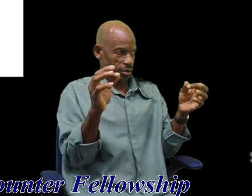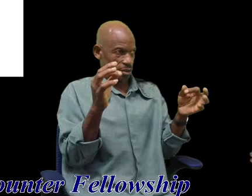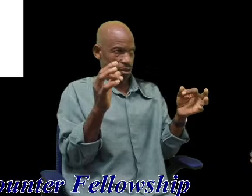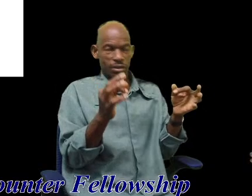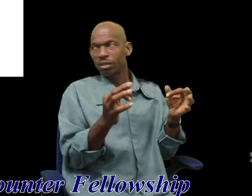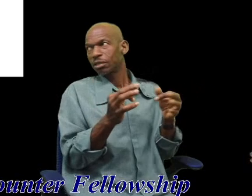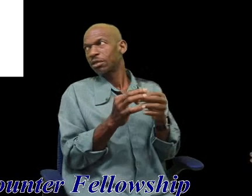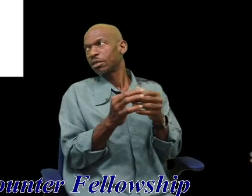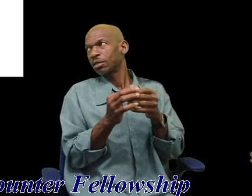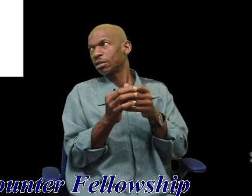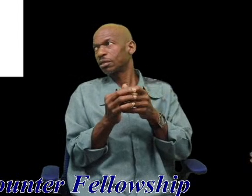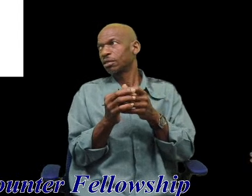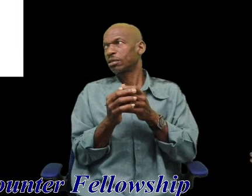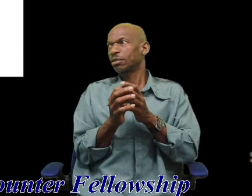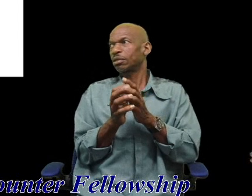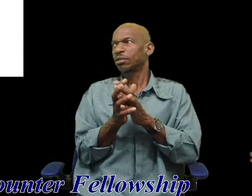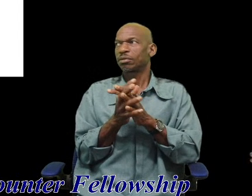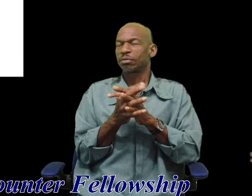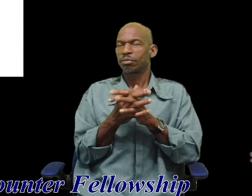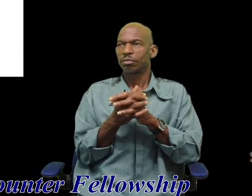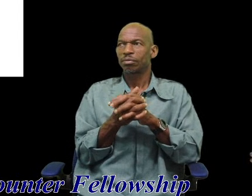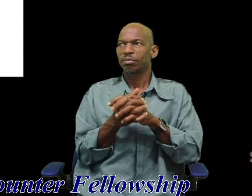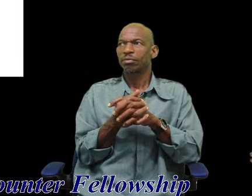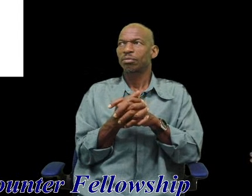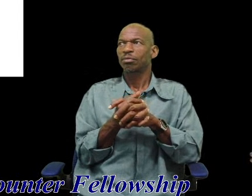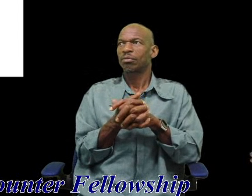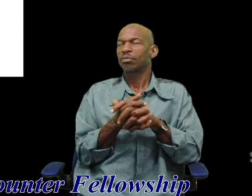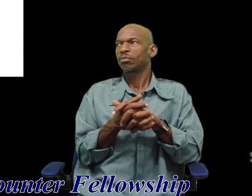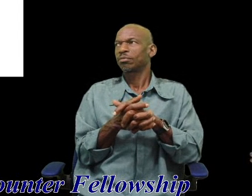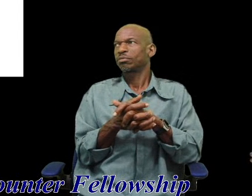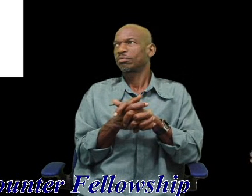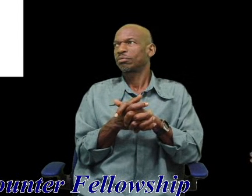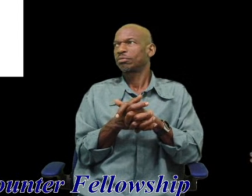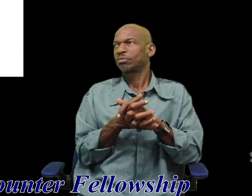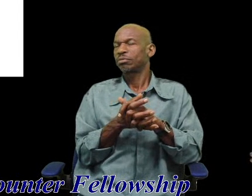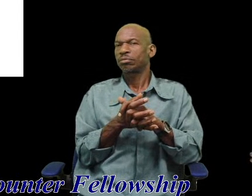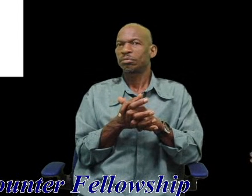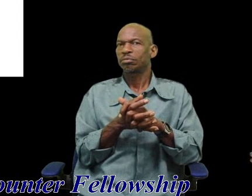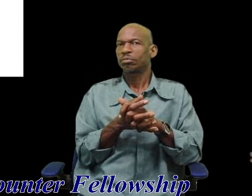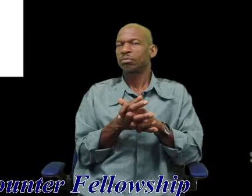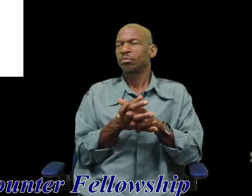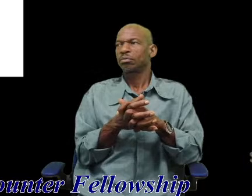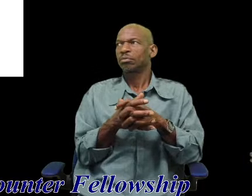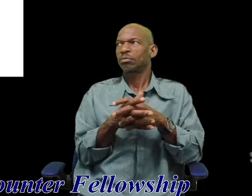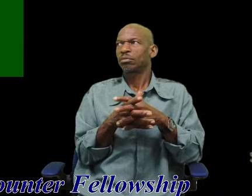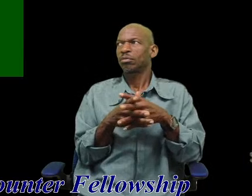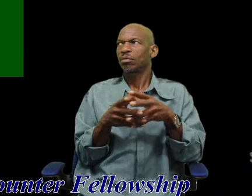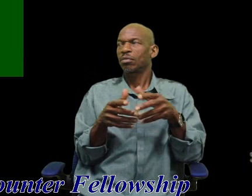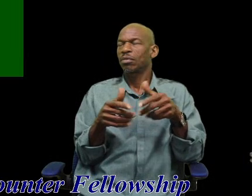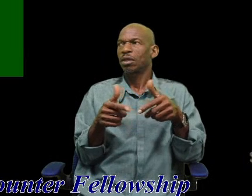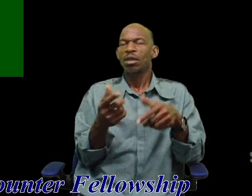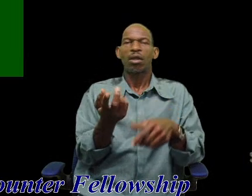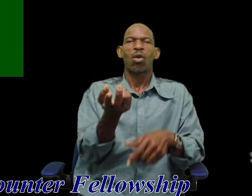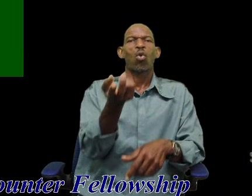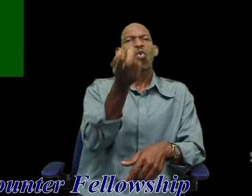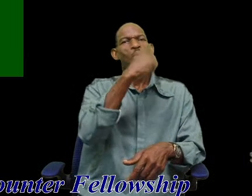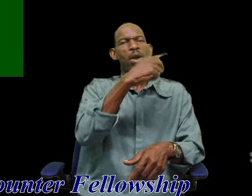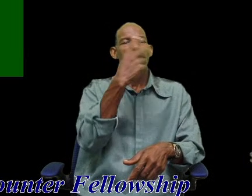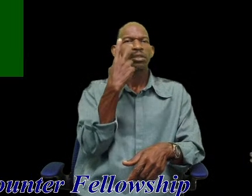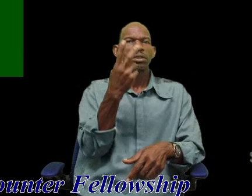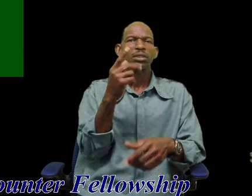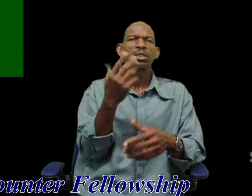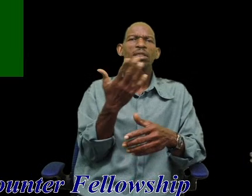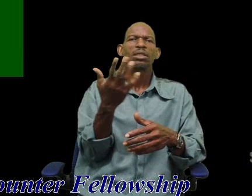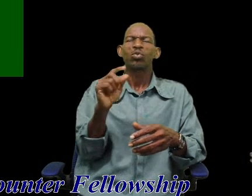sentence with this, right? So let us just go back and look at what we had.